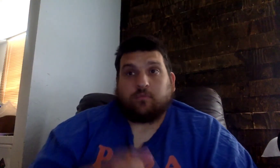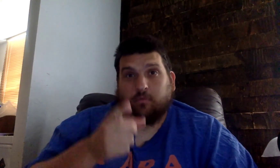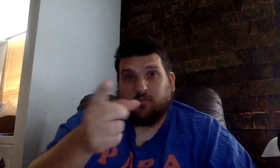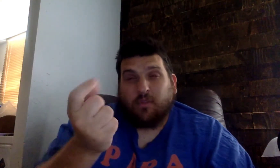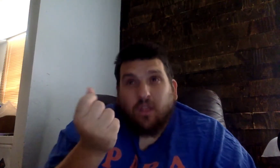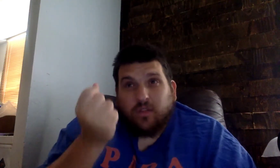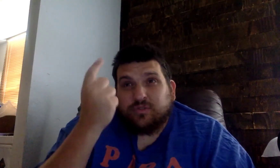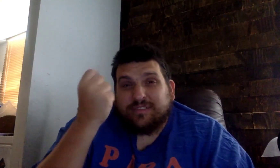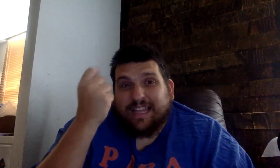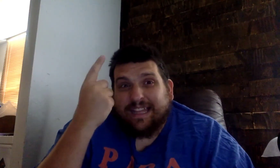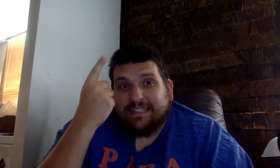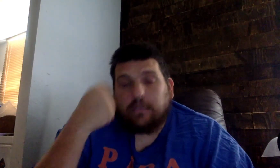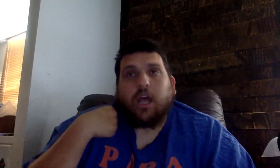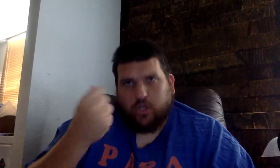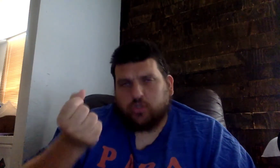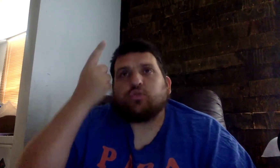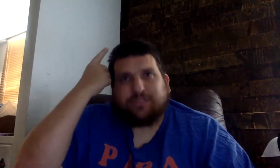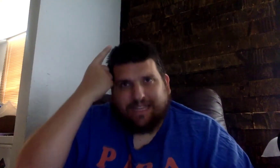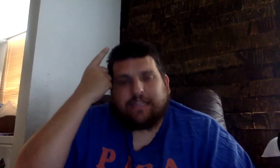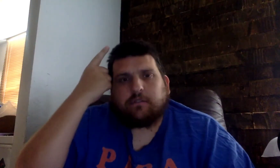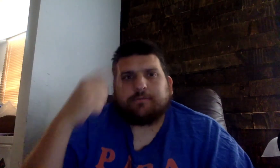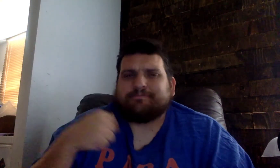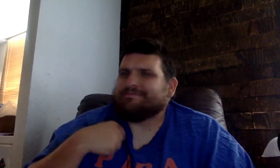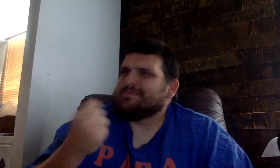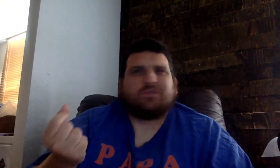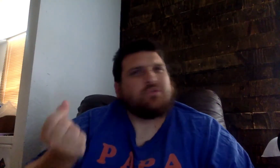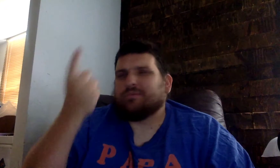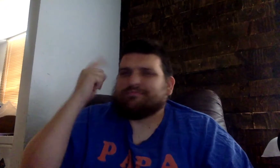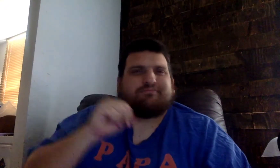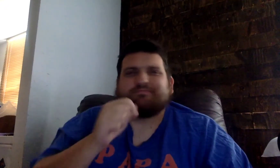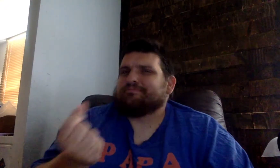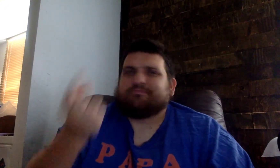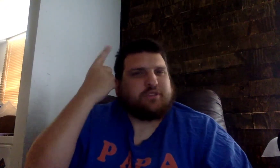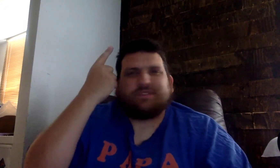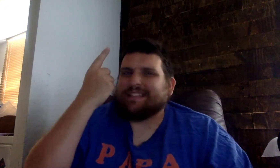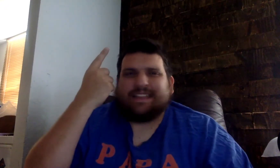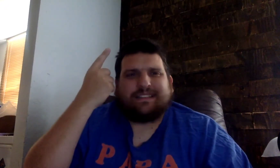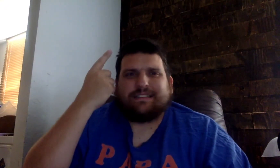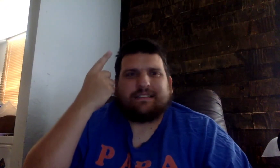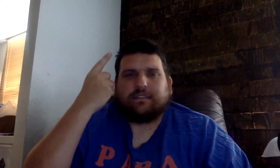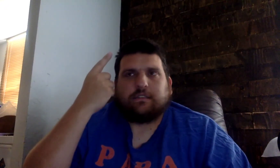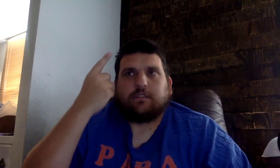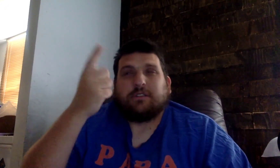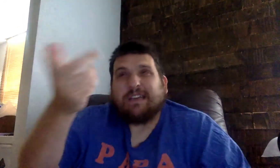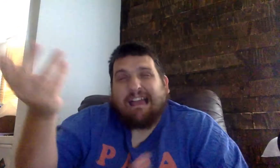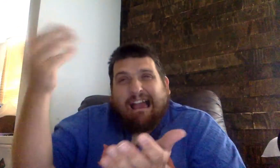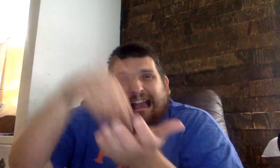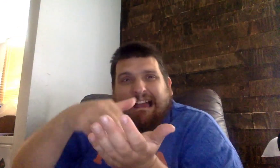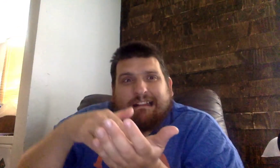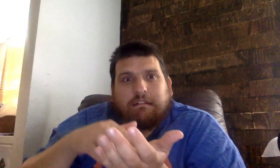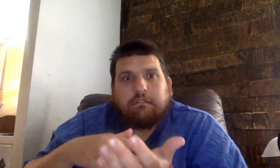you. Understand? Yes, I understand. No, I don't understand.